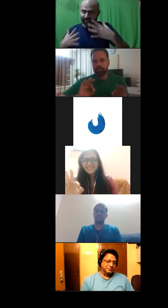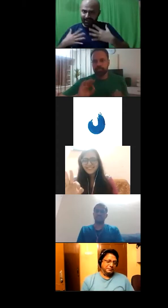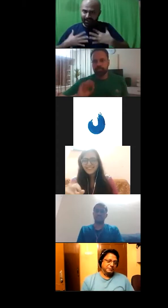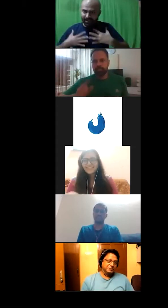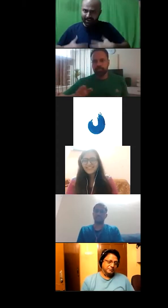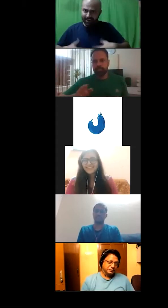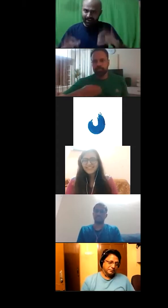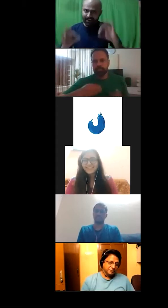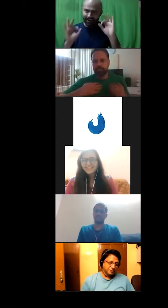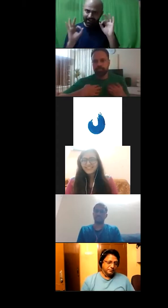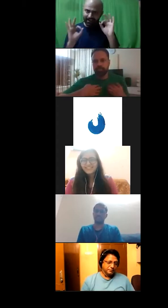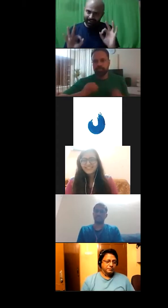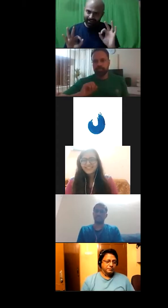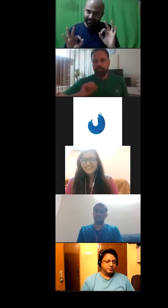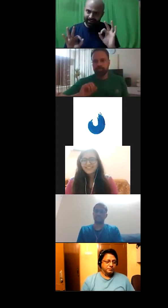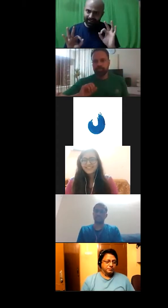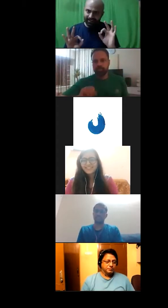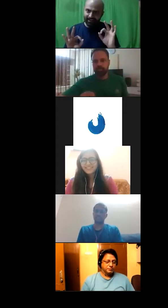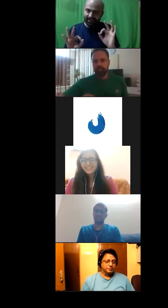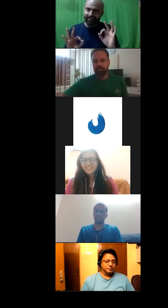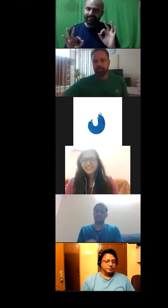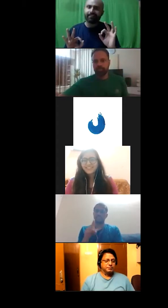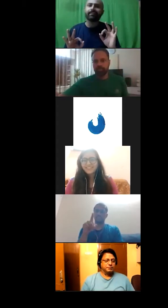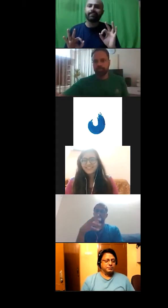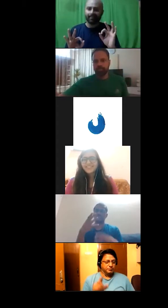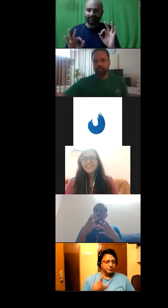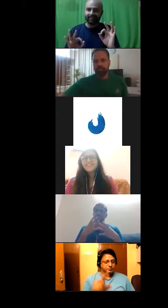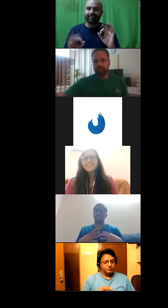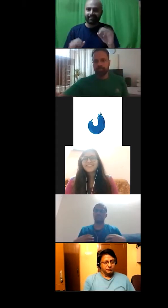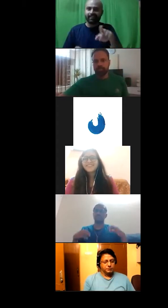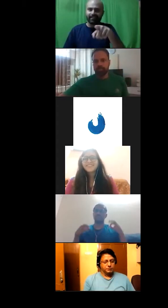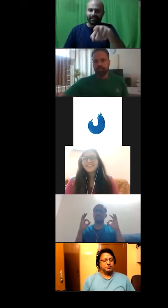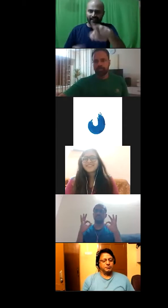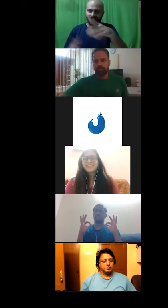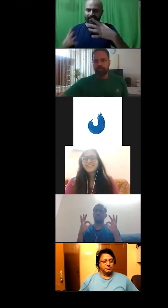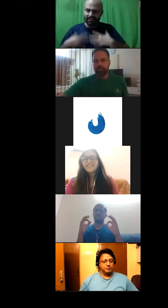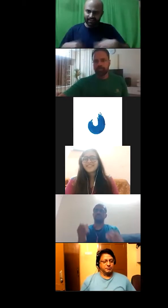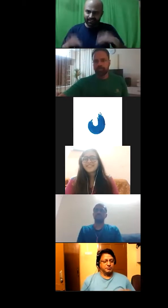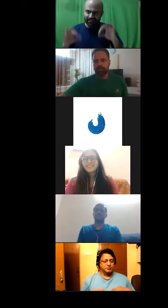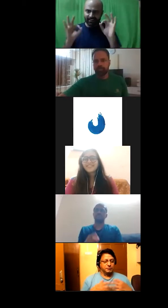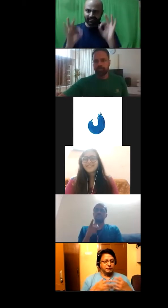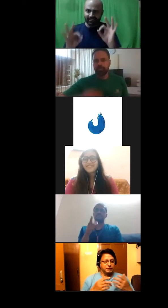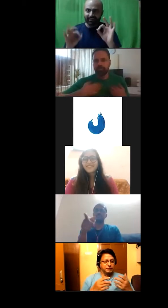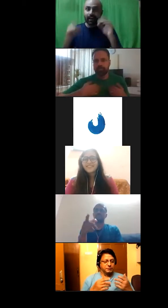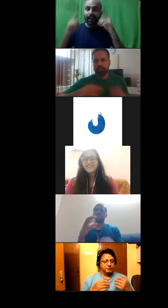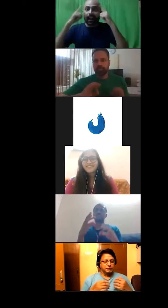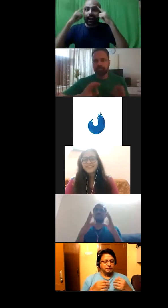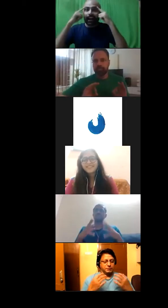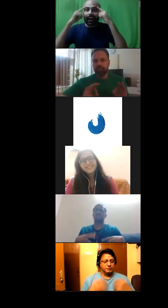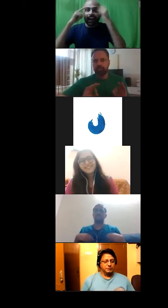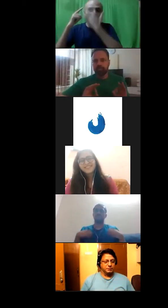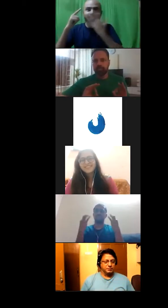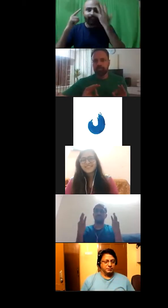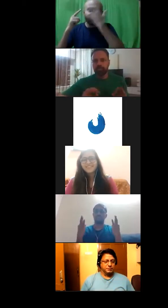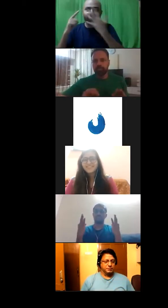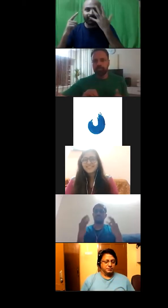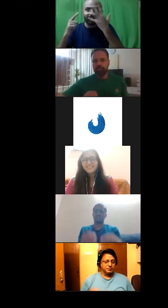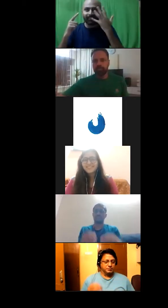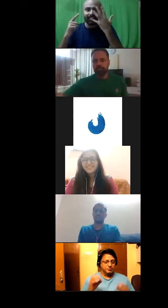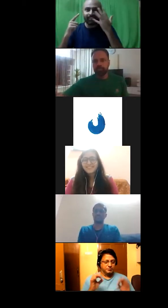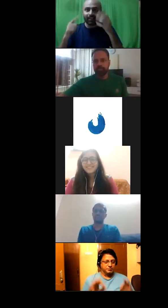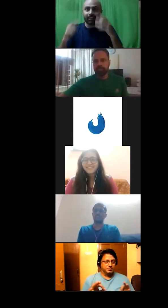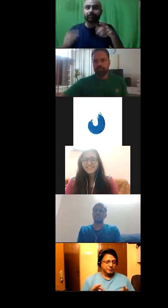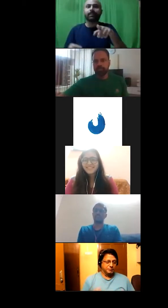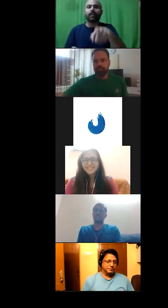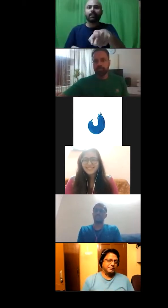You. Health. Okay. That is how we sign in. You. Health. Okay. And